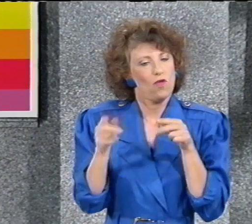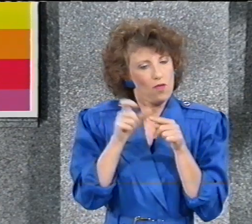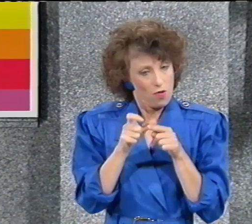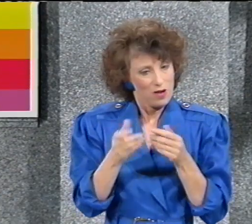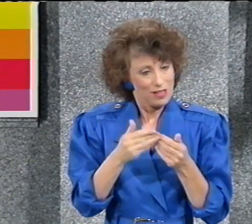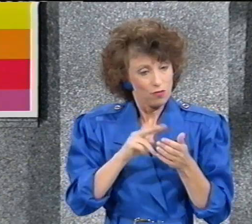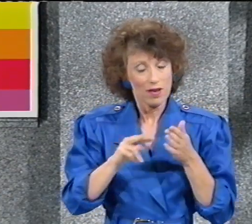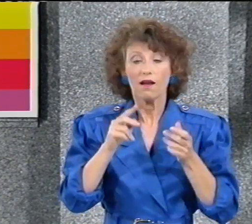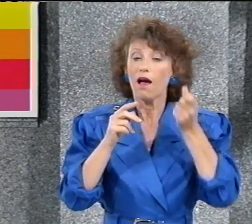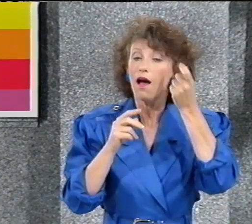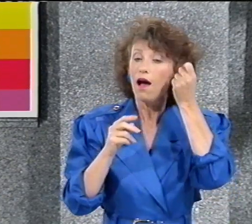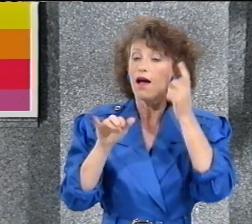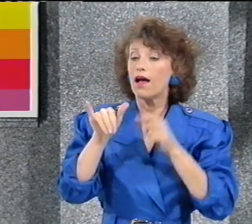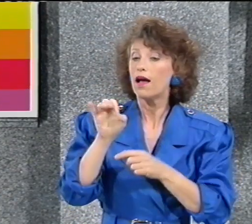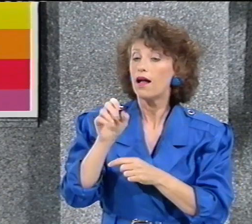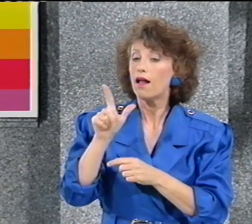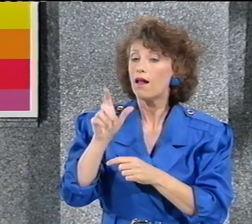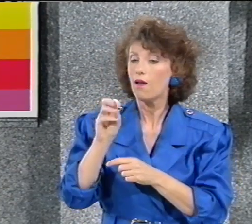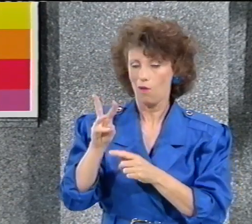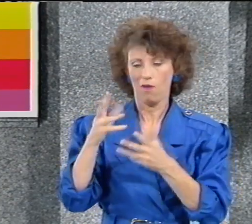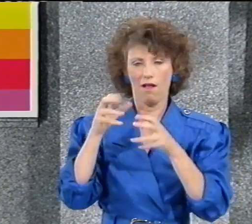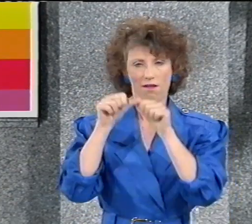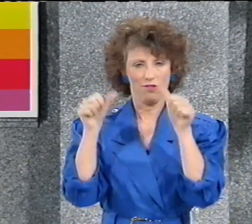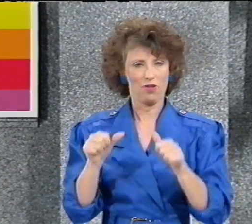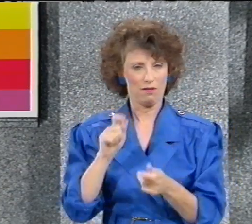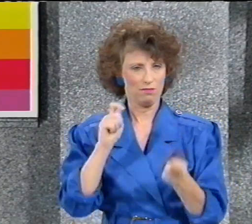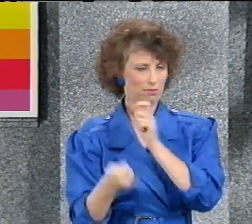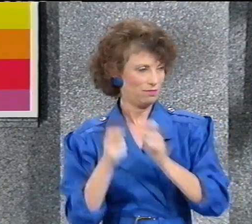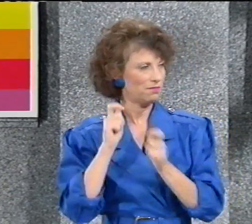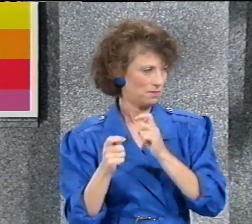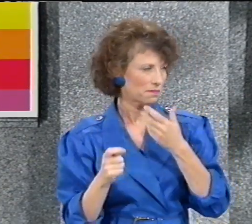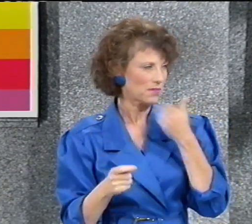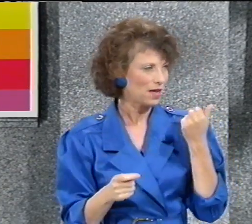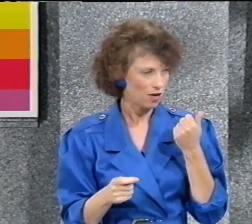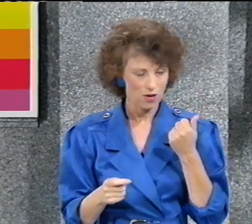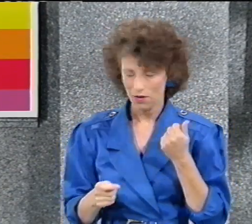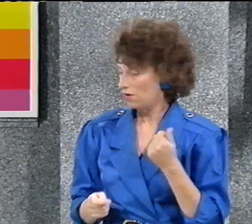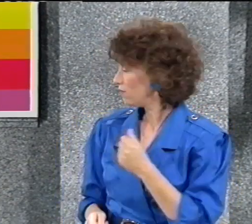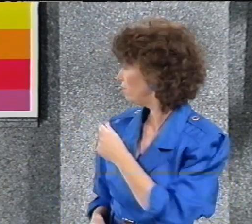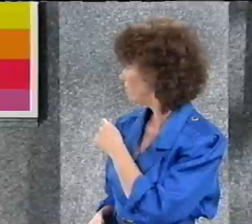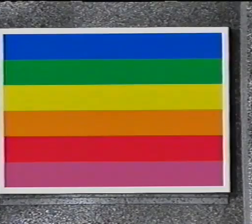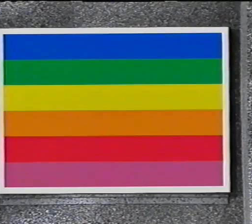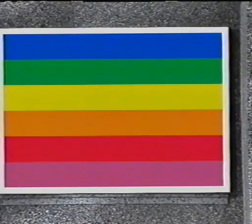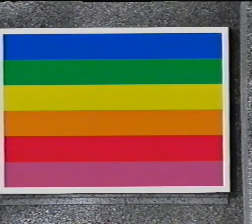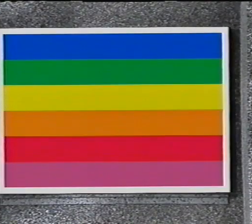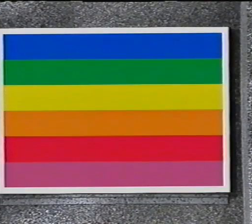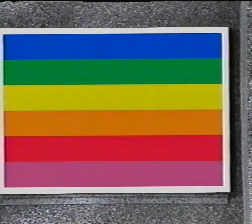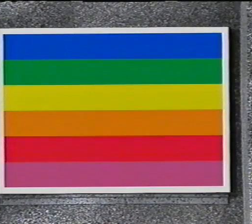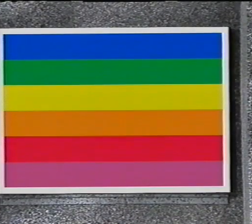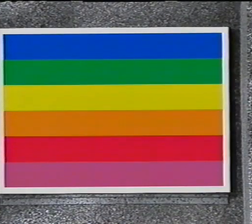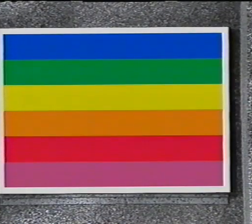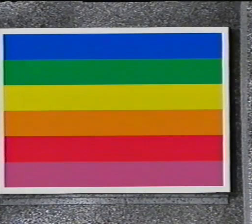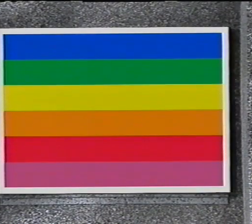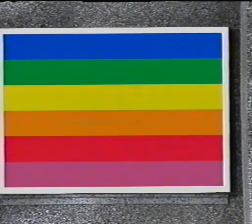Right. Short words are sometimes easy to read. The word yellow has a lot of shape change.